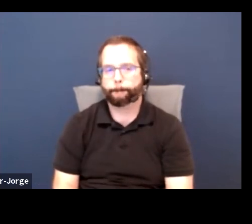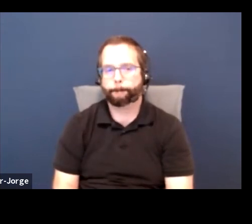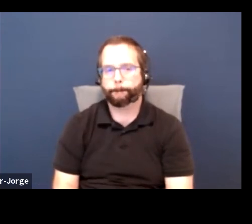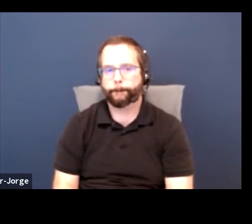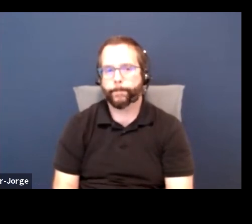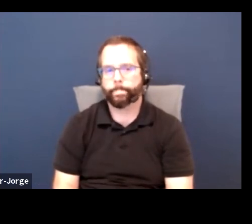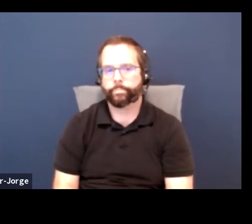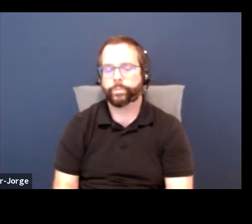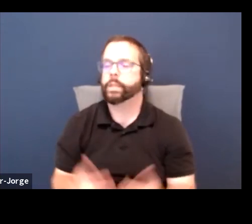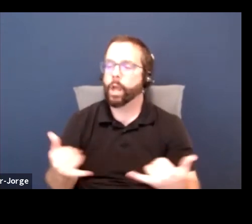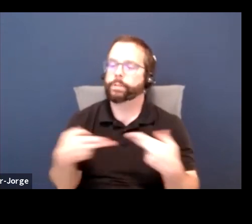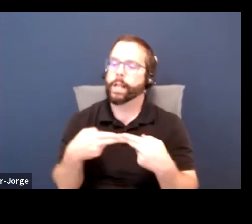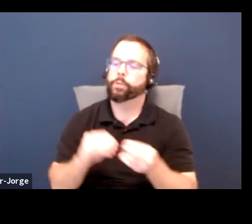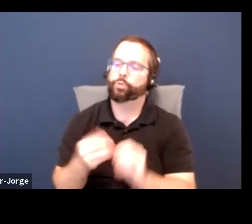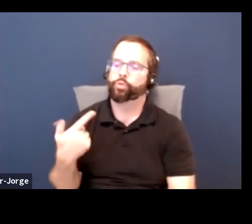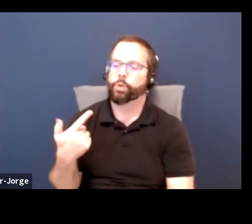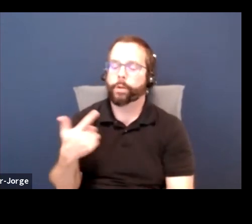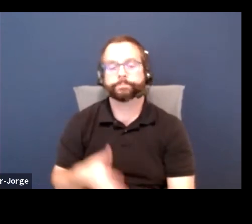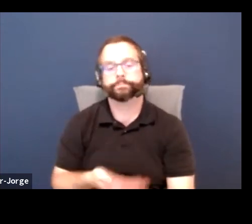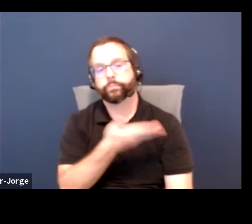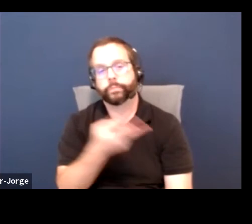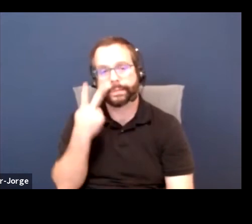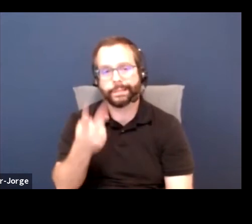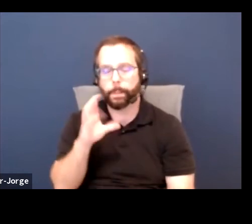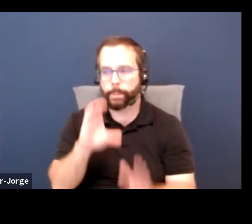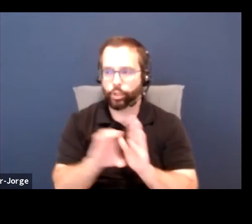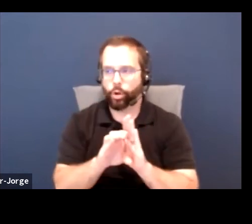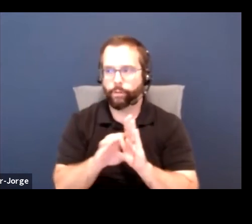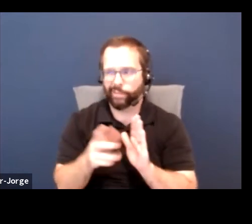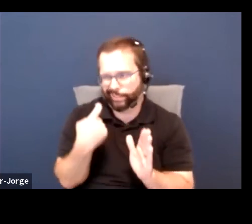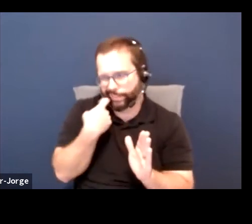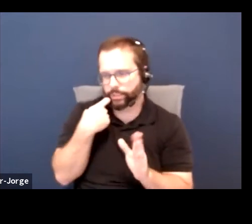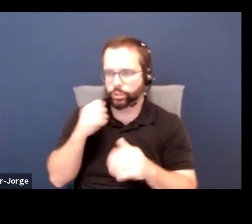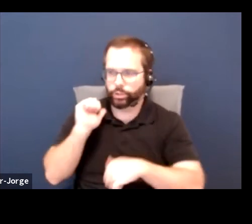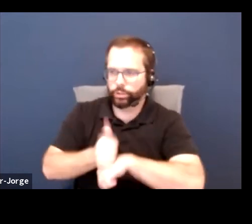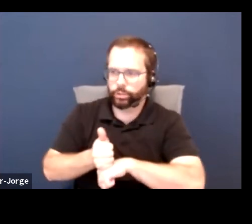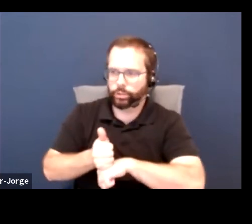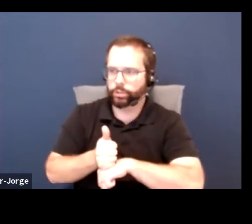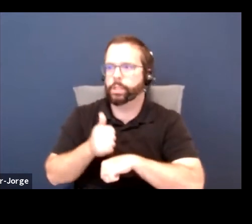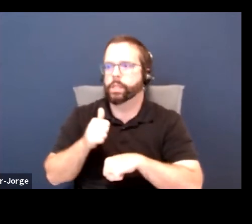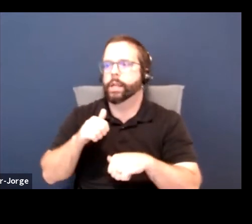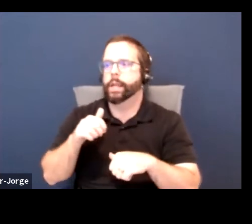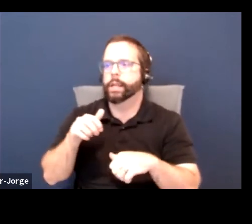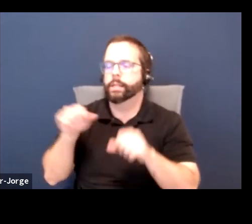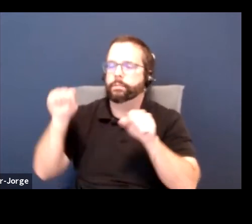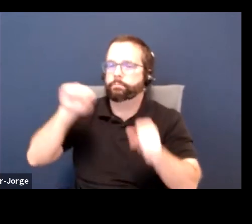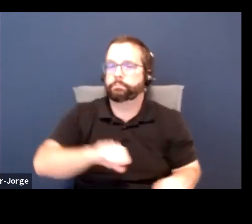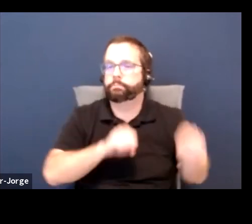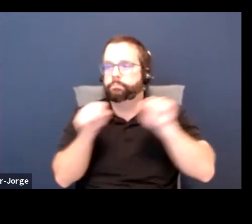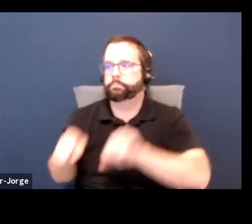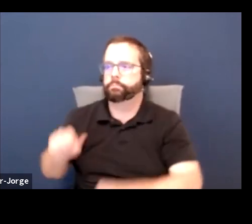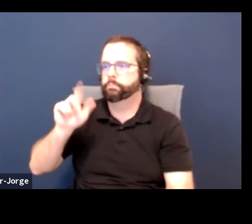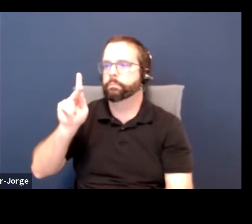So on this slide, we have a picture of a newly installed accessible kayak and boat